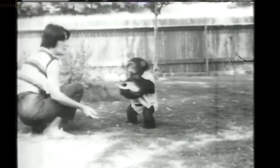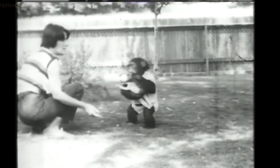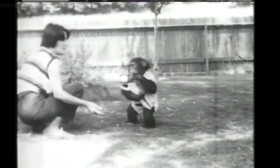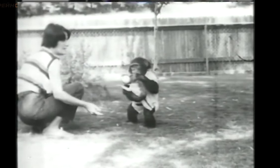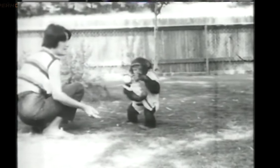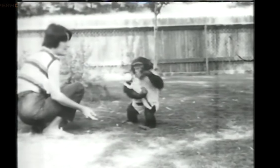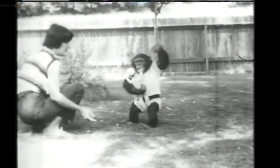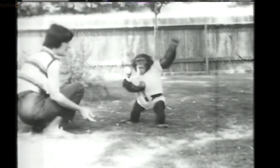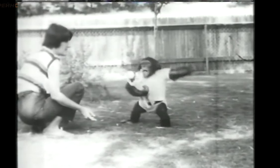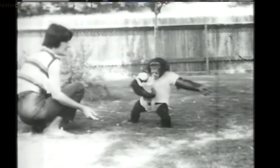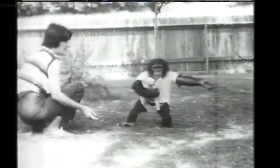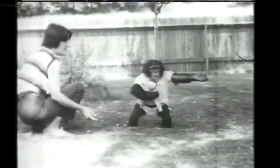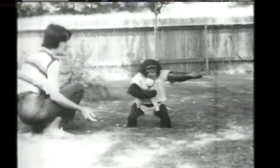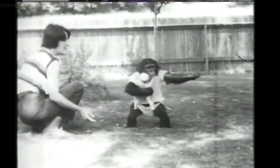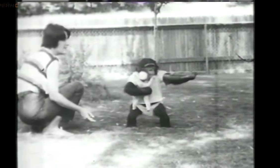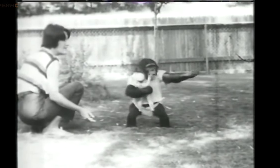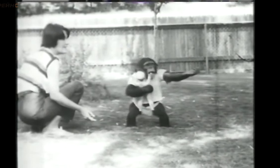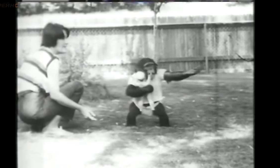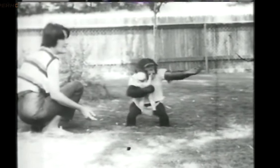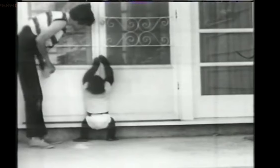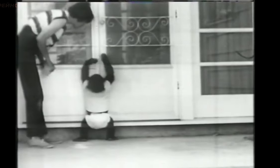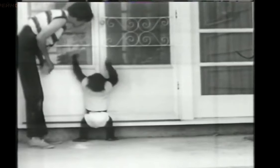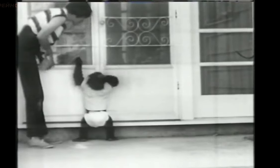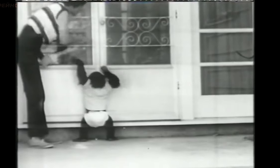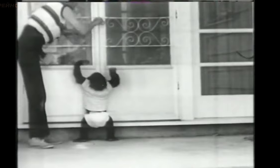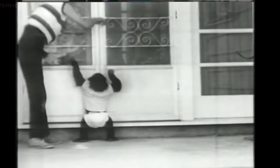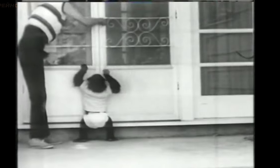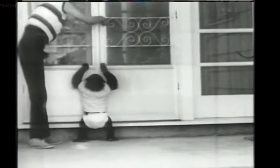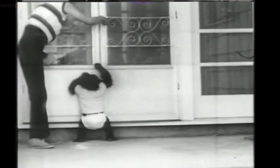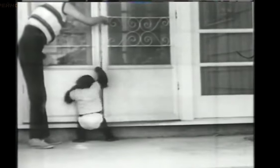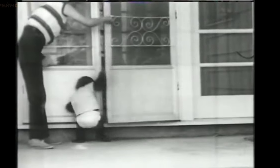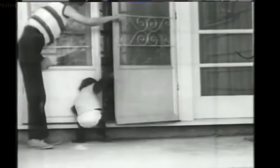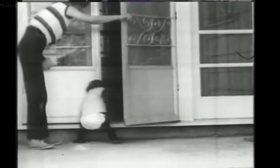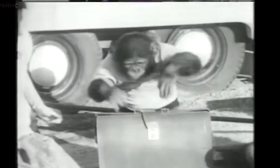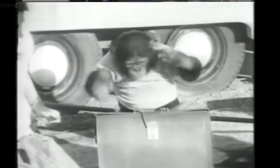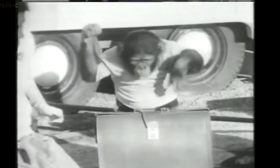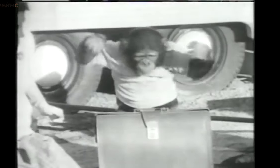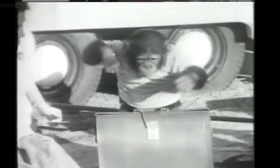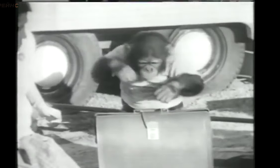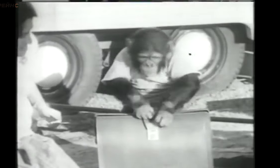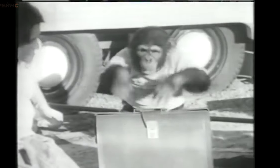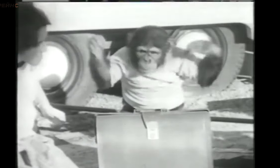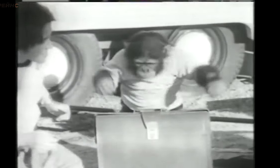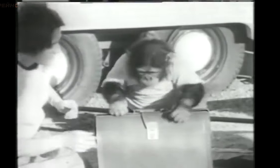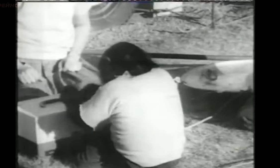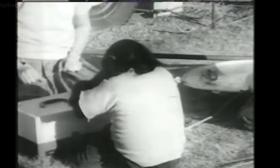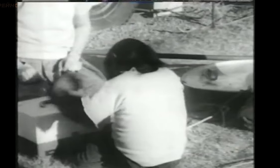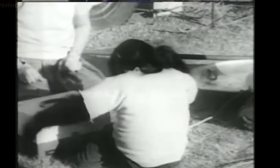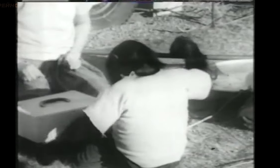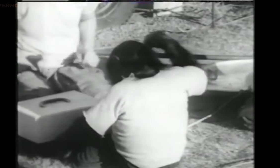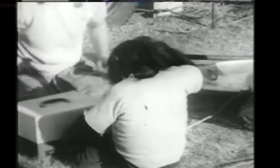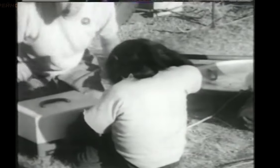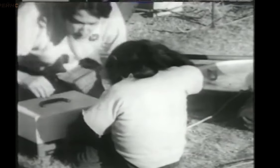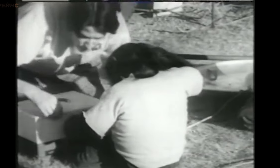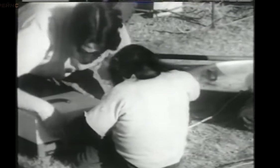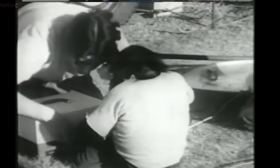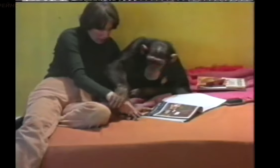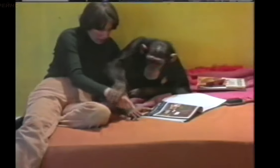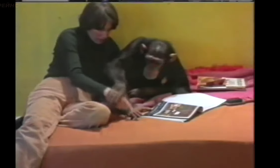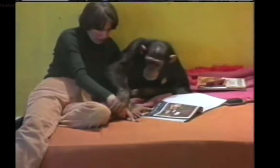child rearing. The Gardners aimed to create the most comfortable environment for teaching sign language. Over the years, they noticed that Washoe could learn